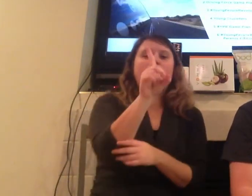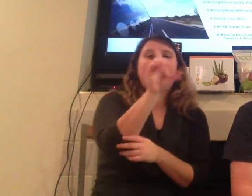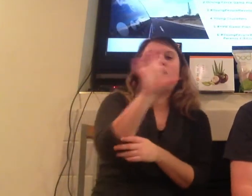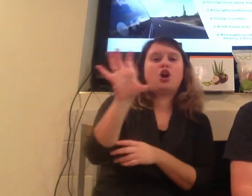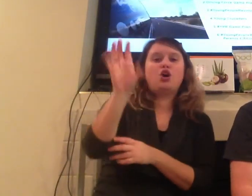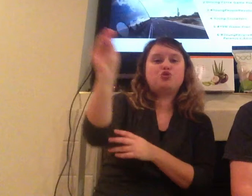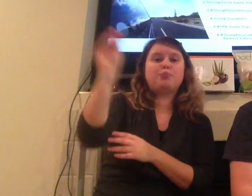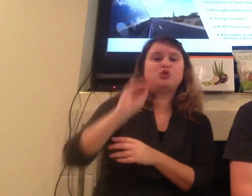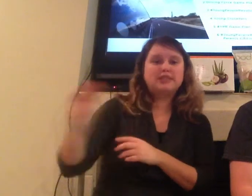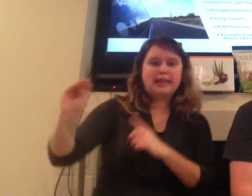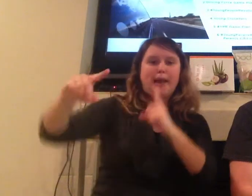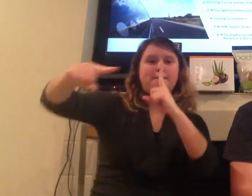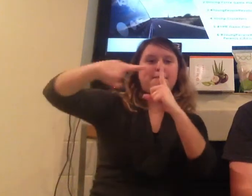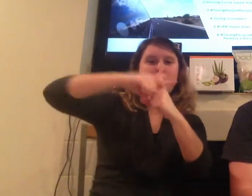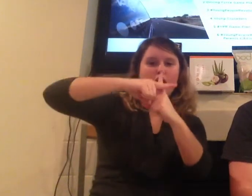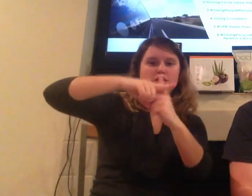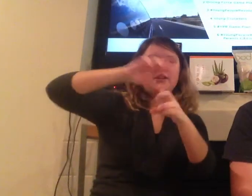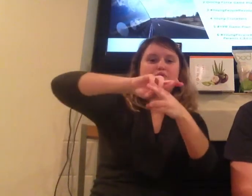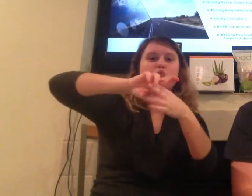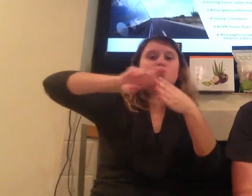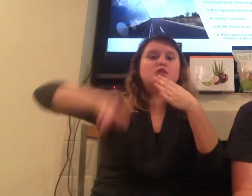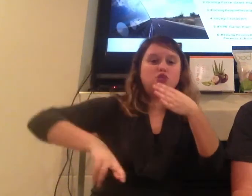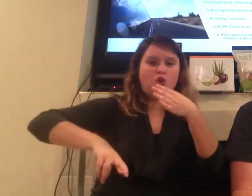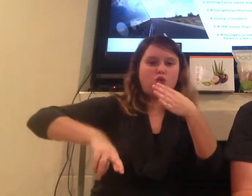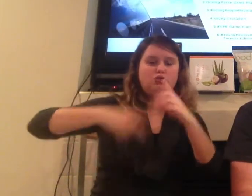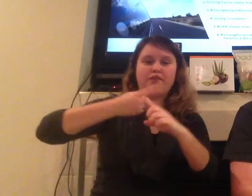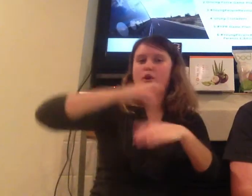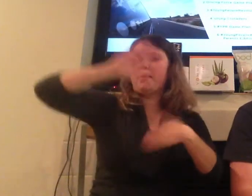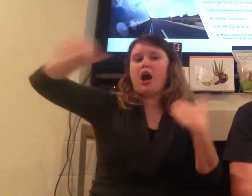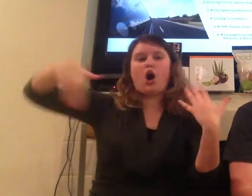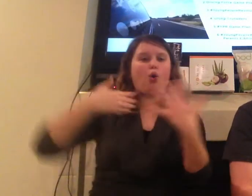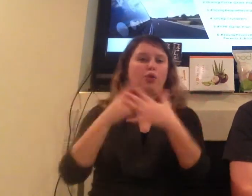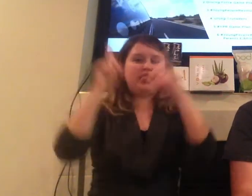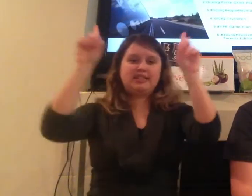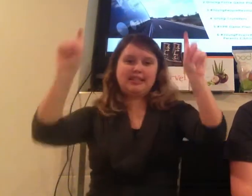100% positive result from all the test